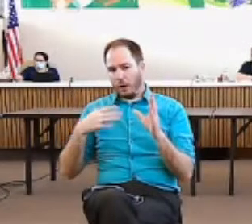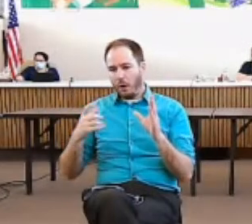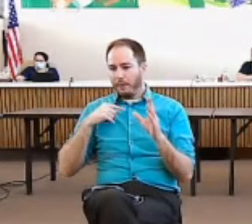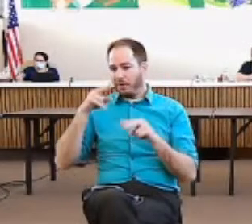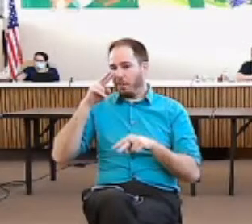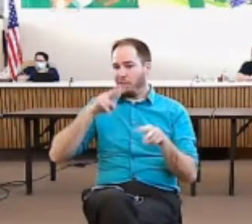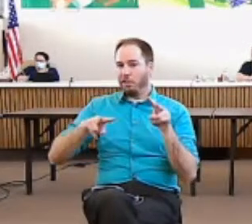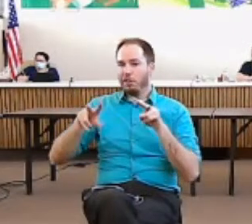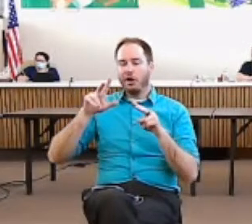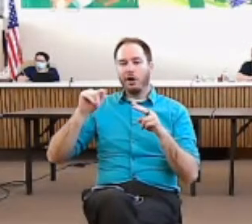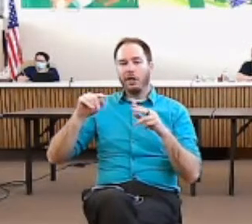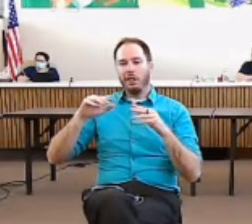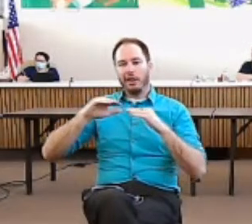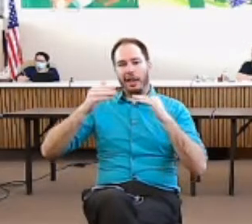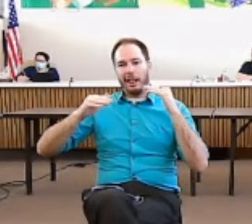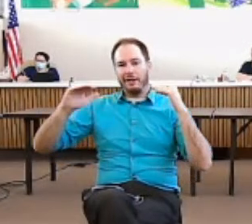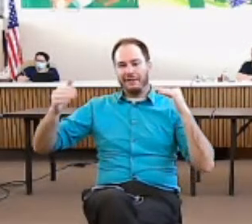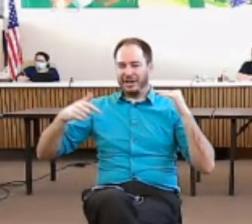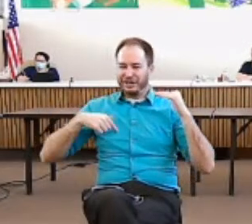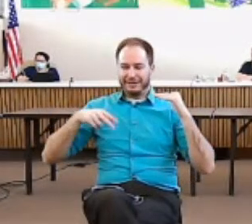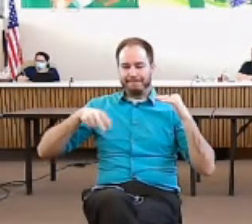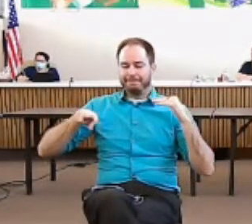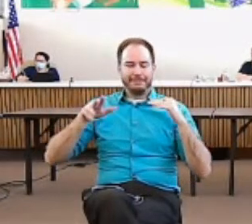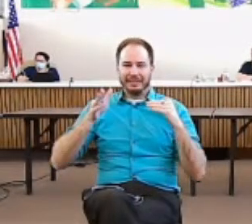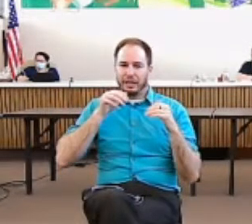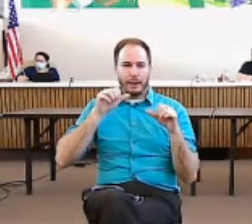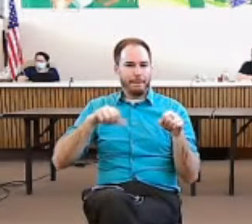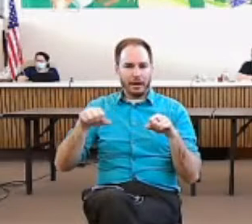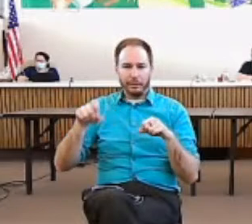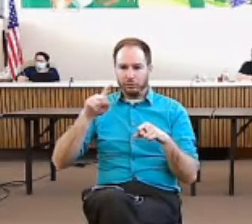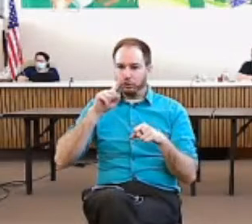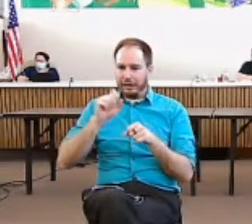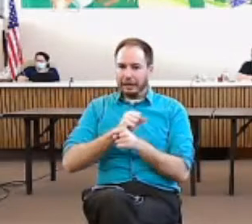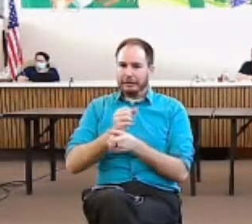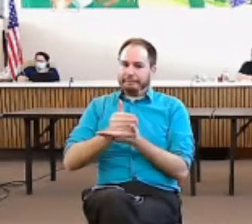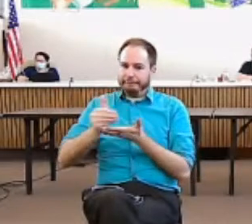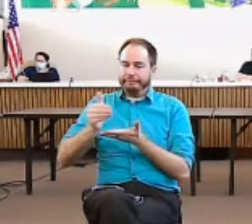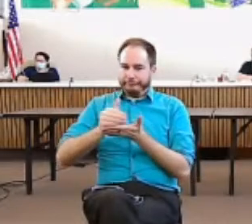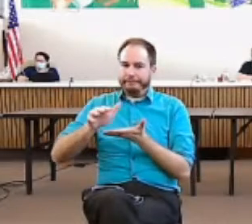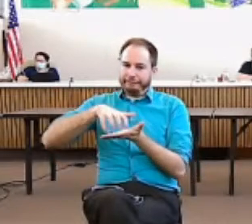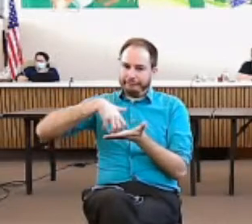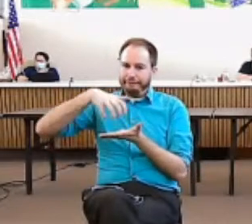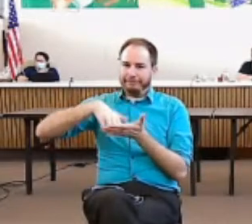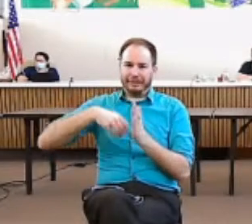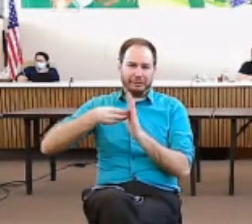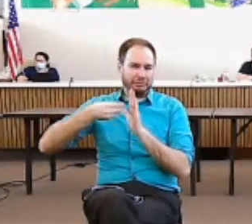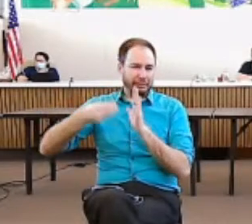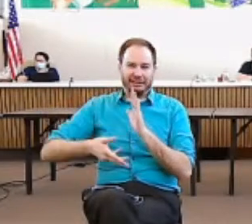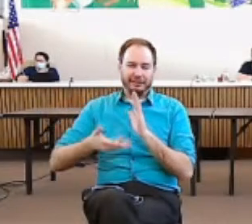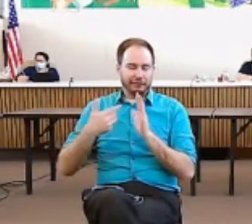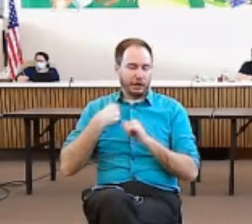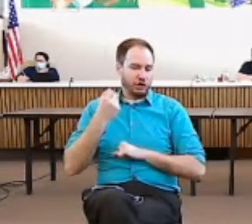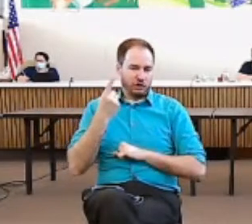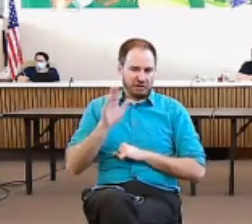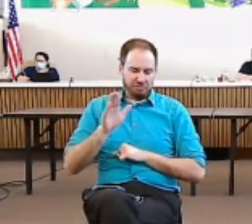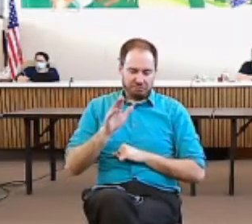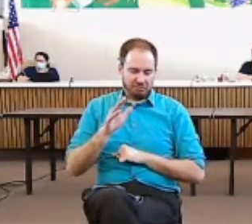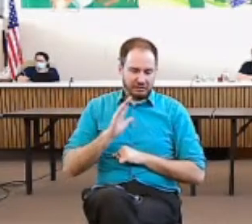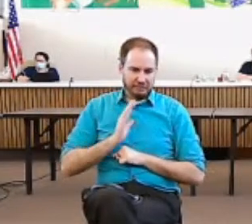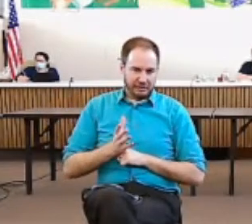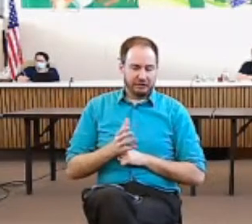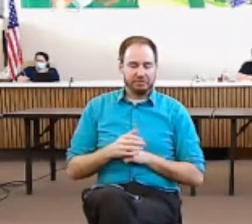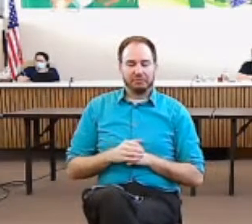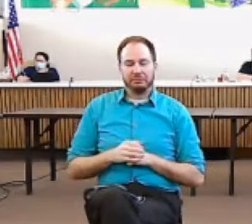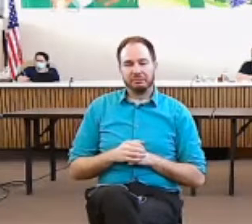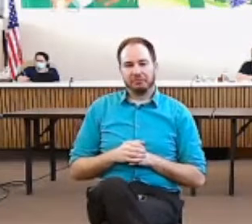elevation, it doesn't look like that could be done without a really significant amount of expense, but with the amount of earth that would